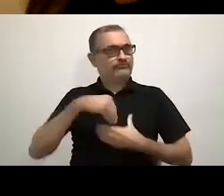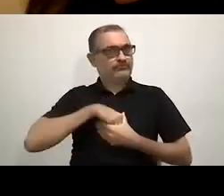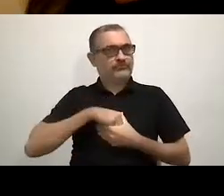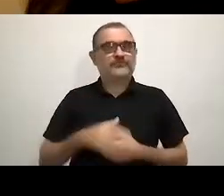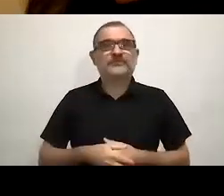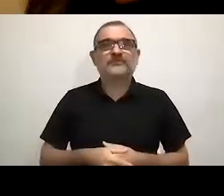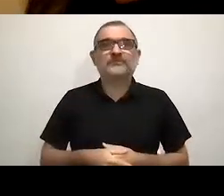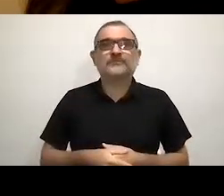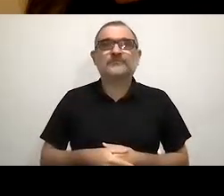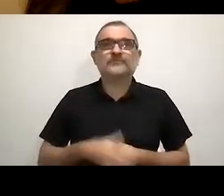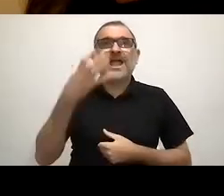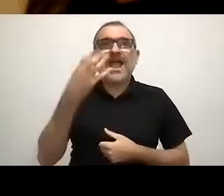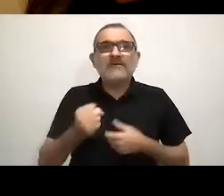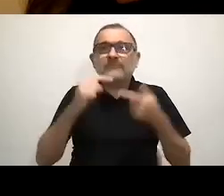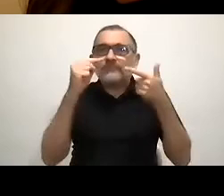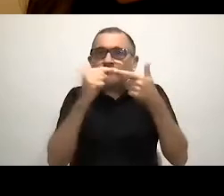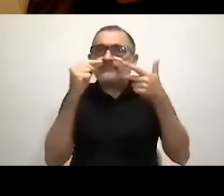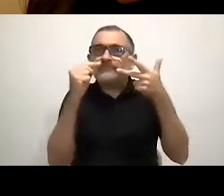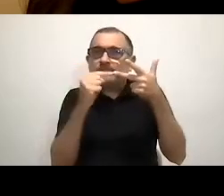that are